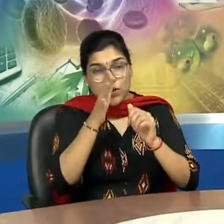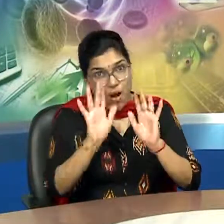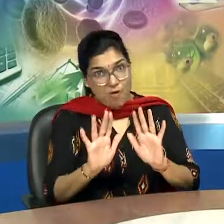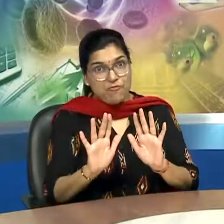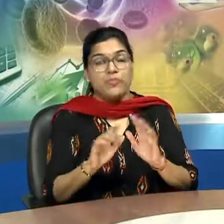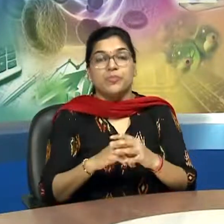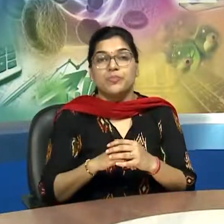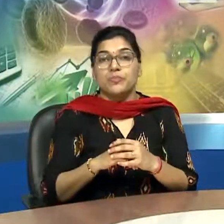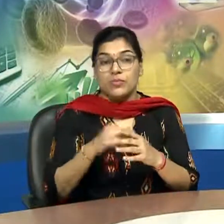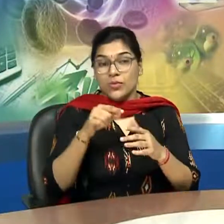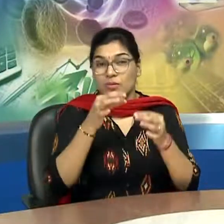or enticing.